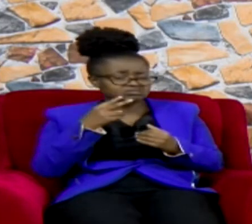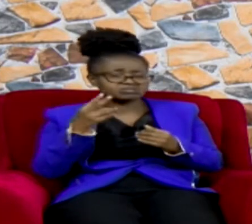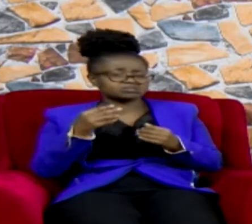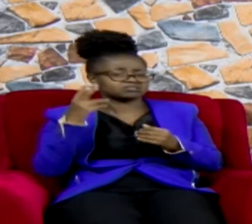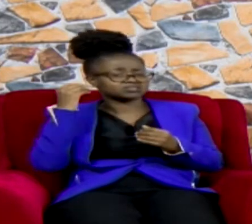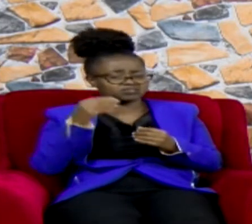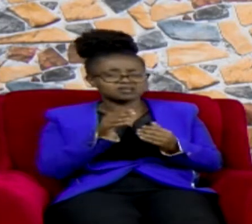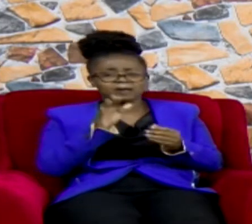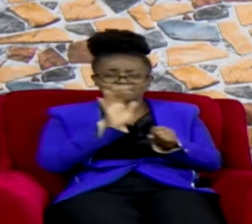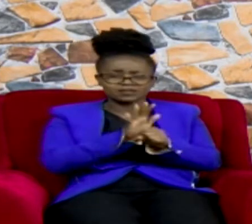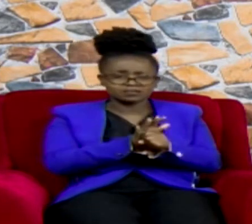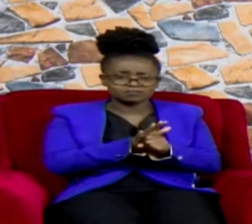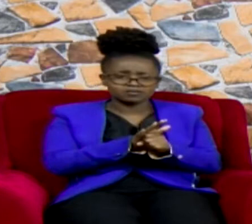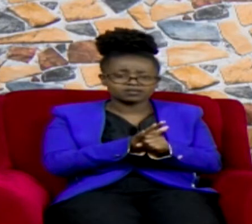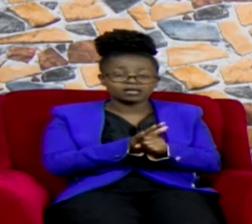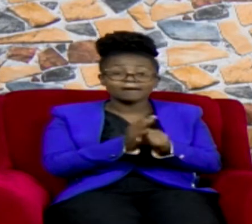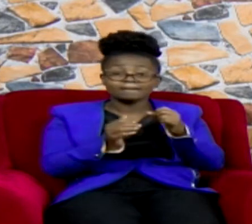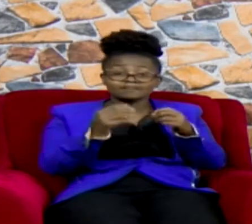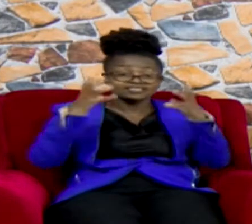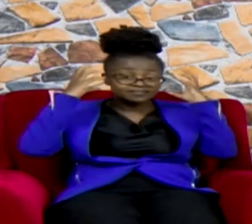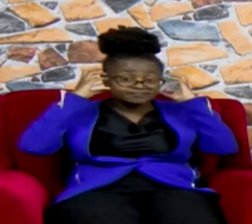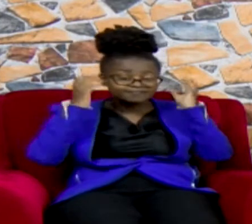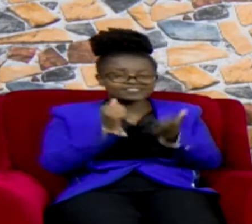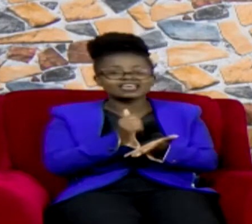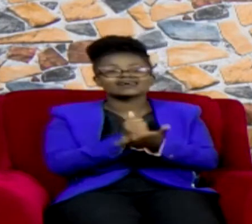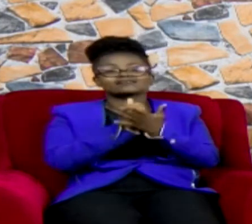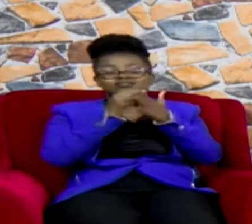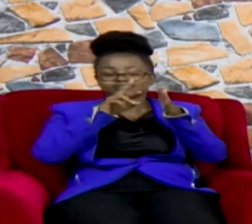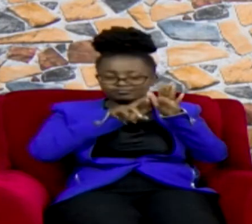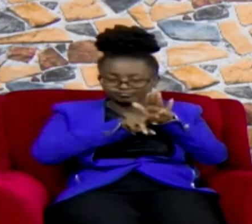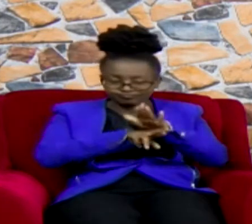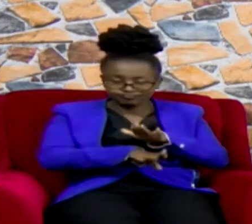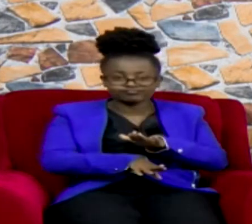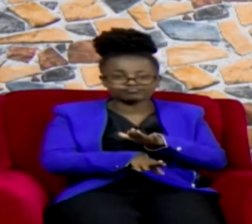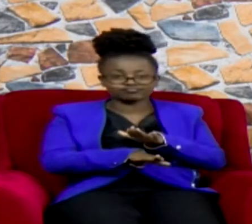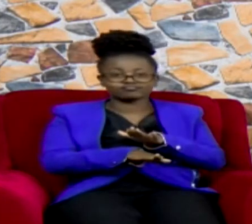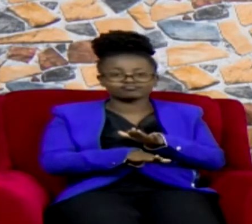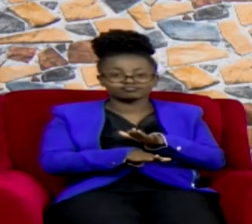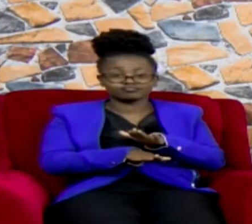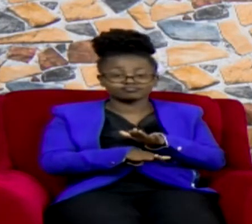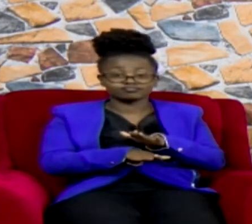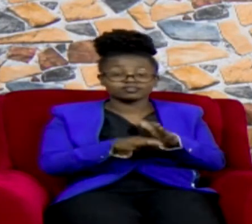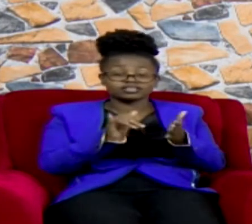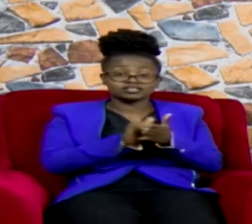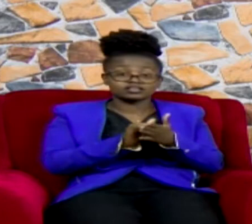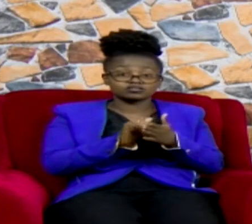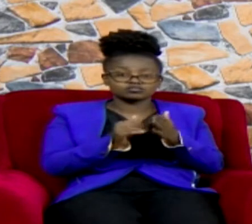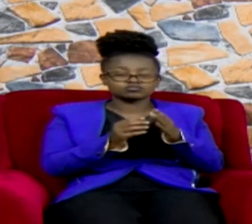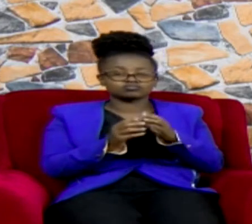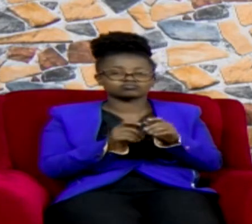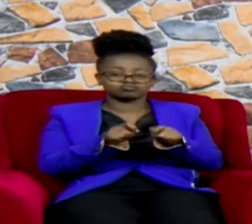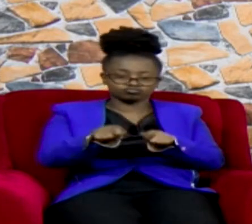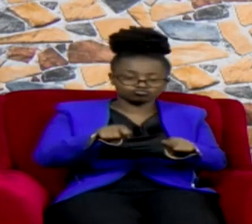something called earmuffs that blocks out excessive sound, right? Yes. So that one is just to